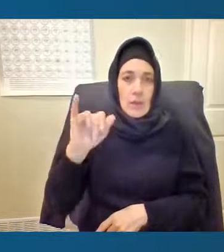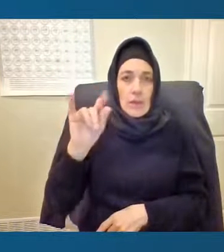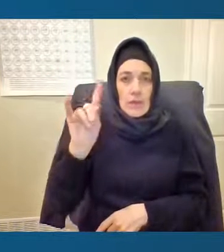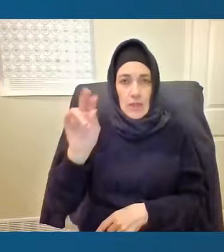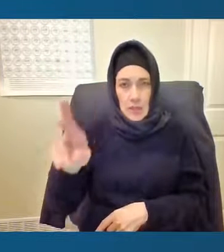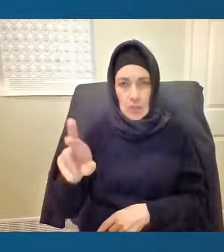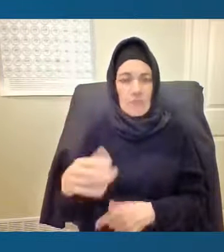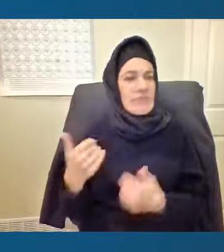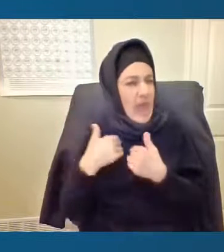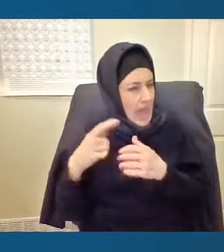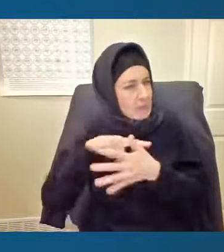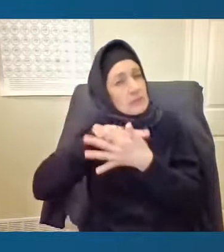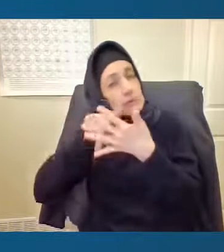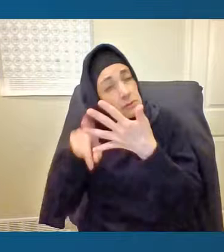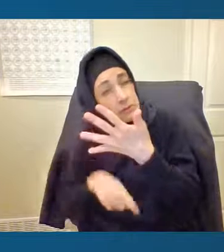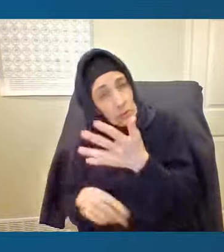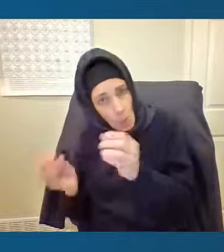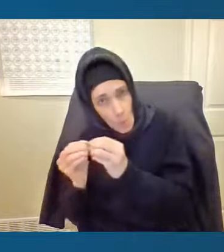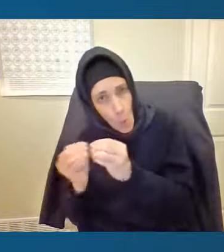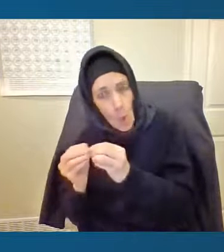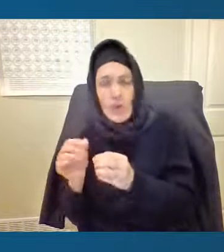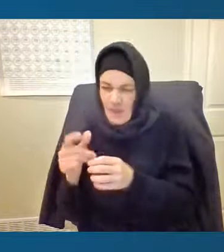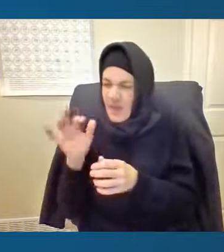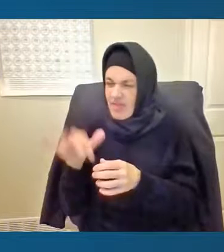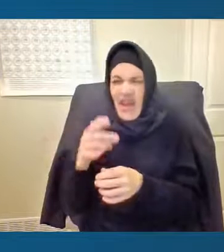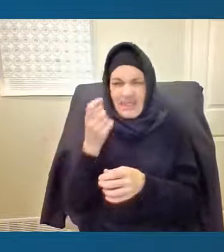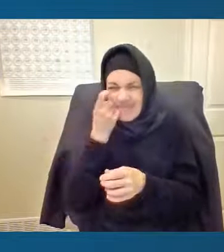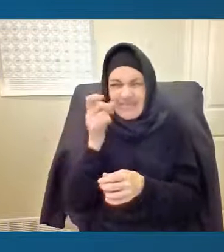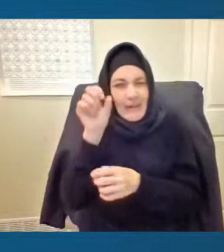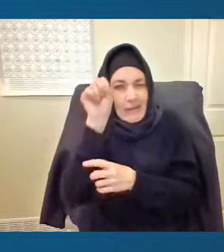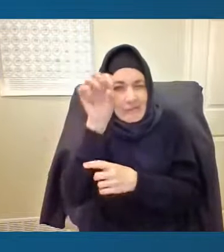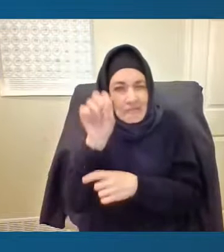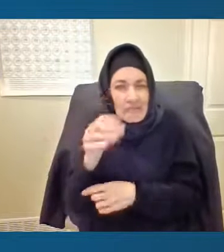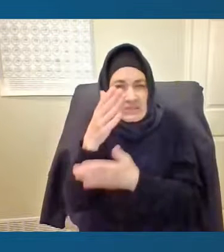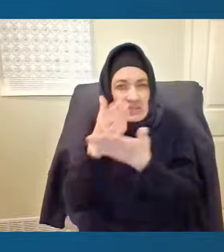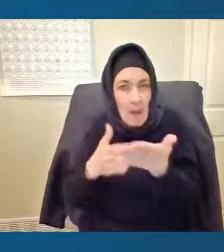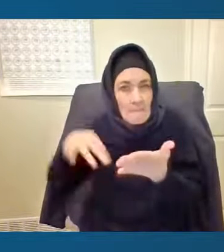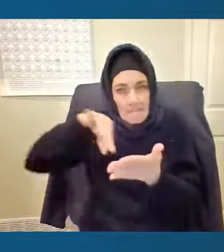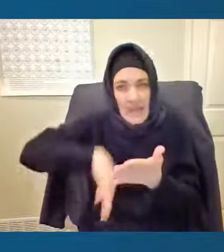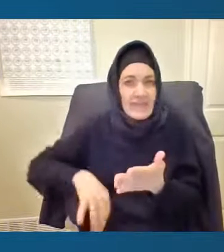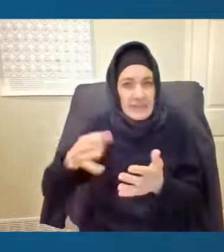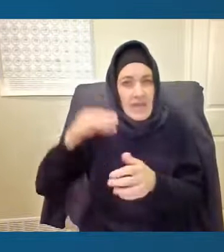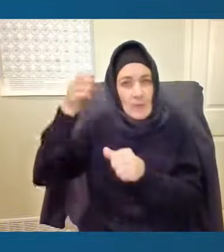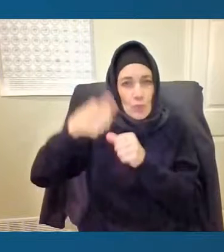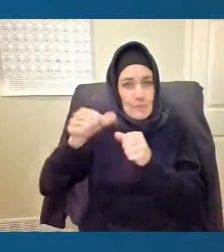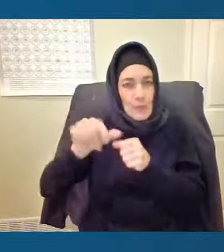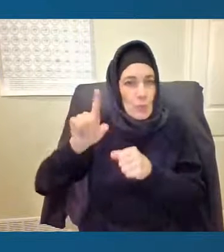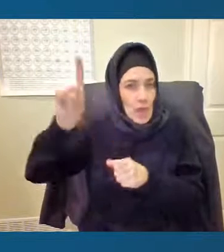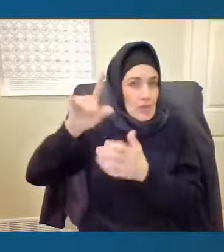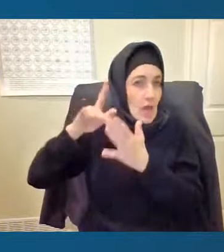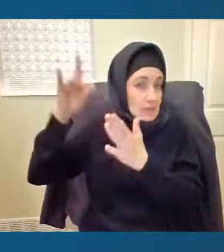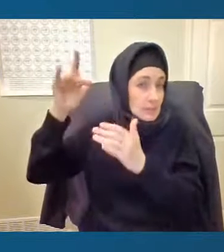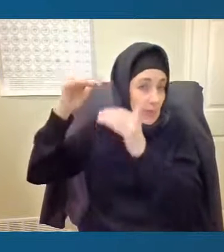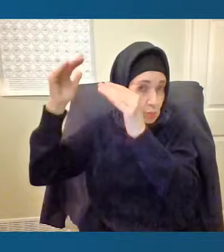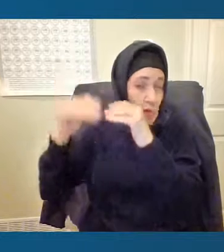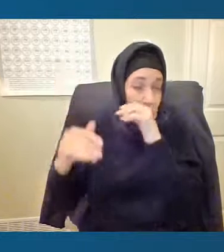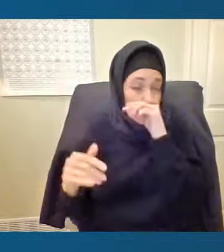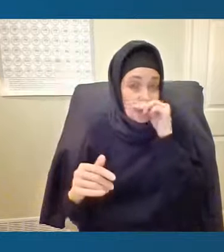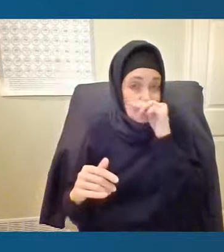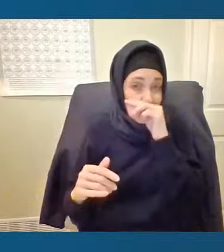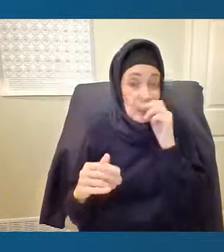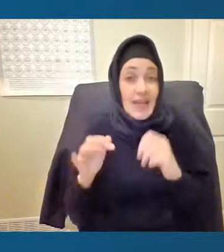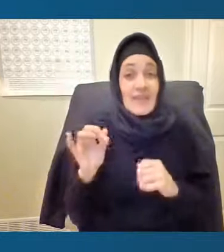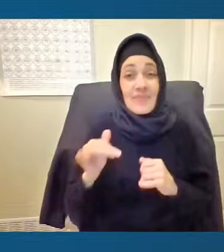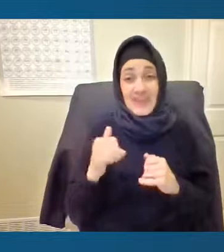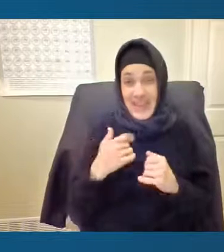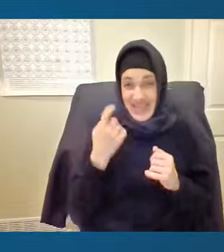of the remembrance of Allah subhanahu wa ta'ala. Now, I mentioned in jest that quick dhikr